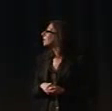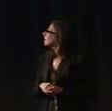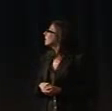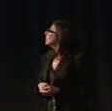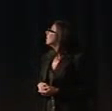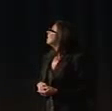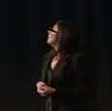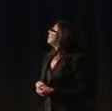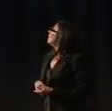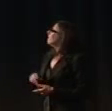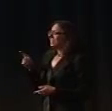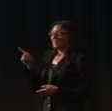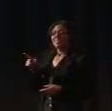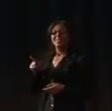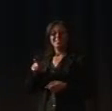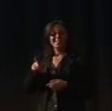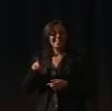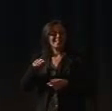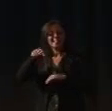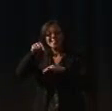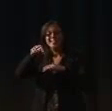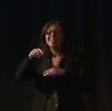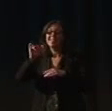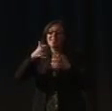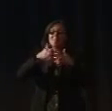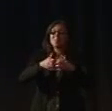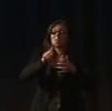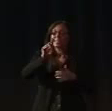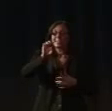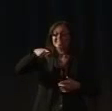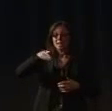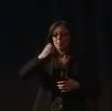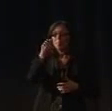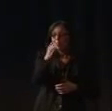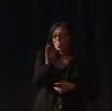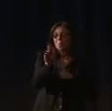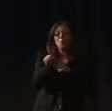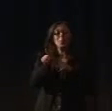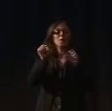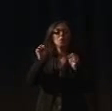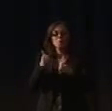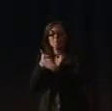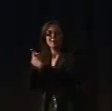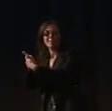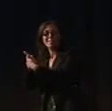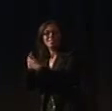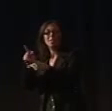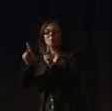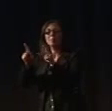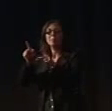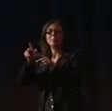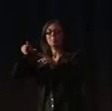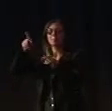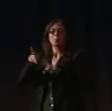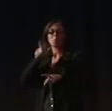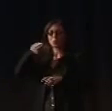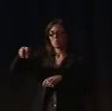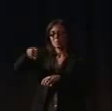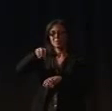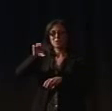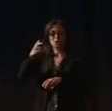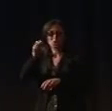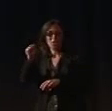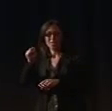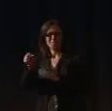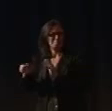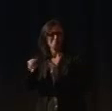the chess master 10 years ago. This is a drone taking off from a carrier, and last year it